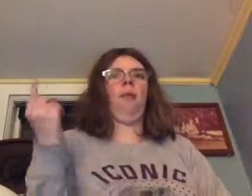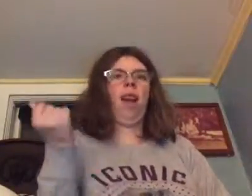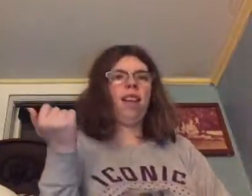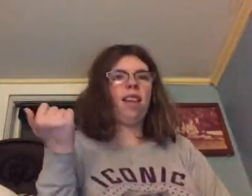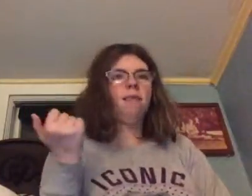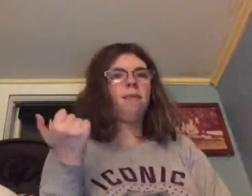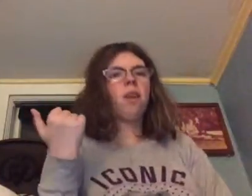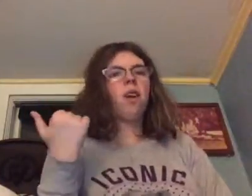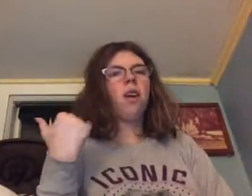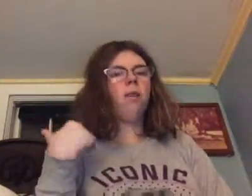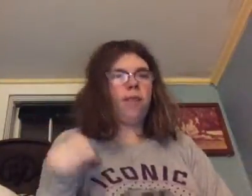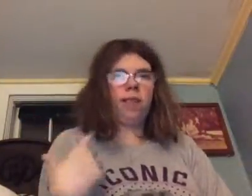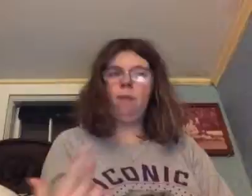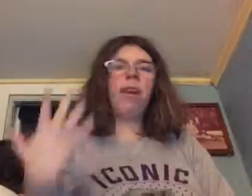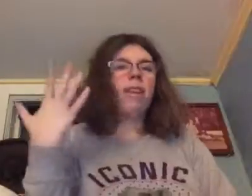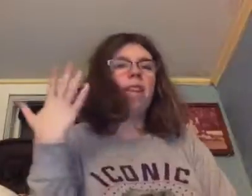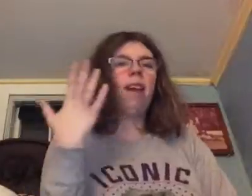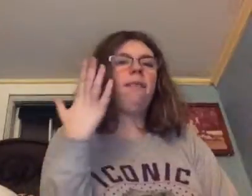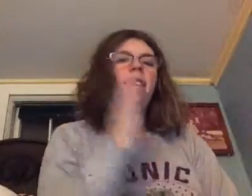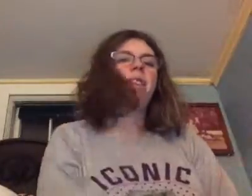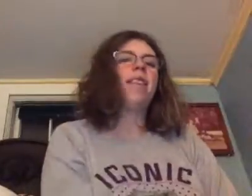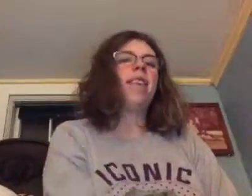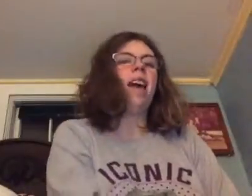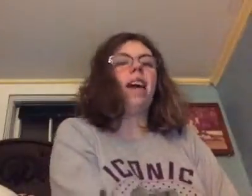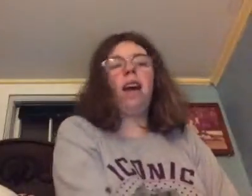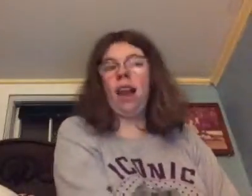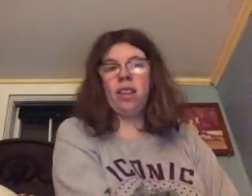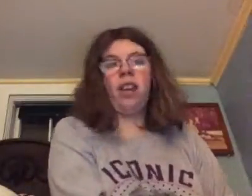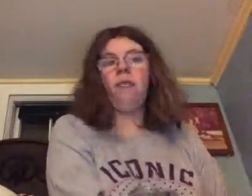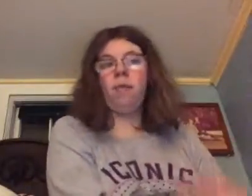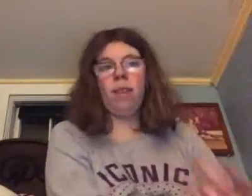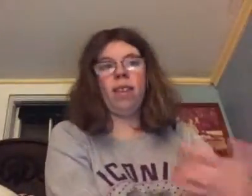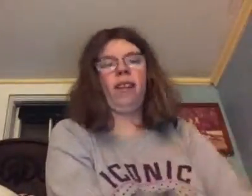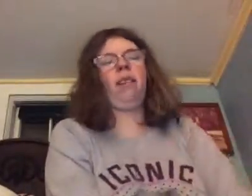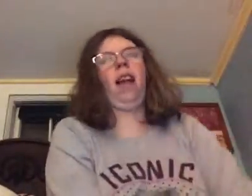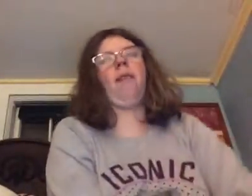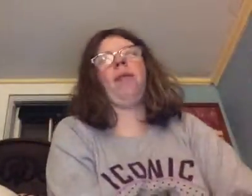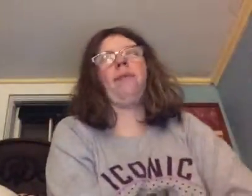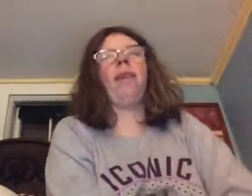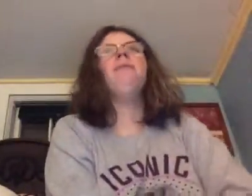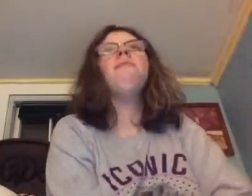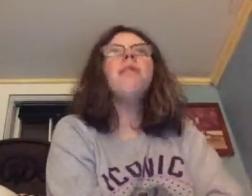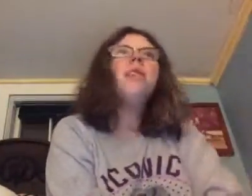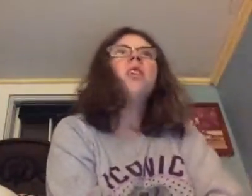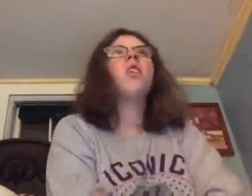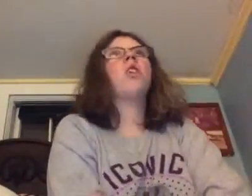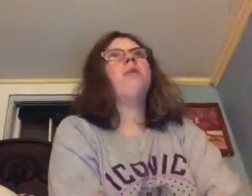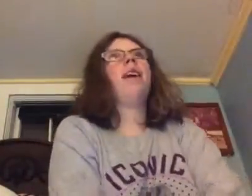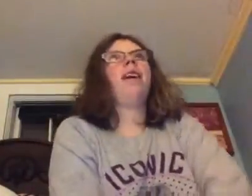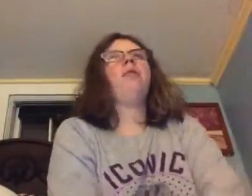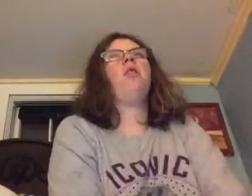friend, who was the same age as I was. Actually, a few months younger than I was, but